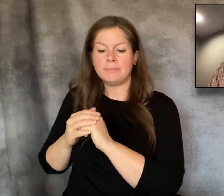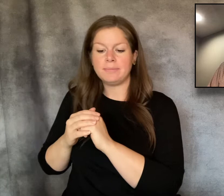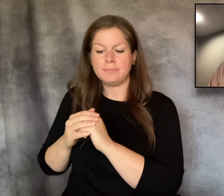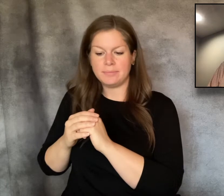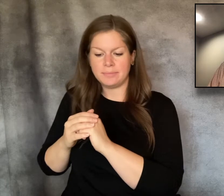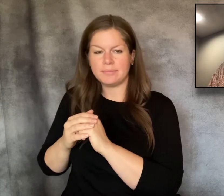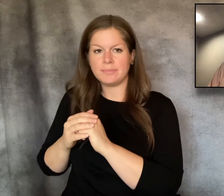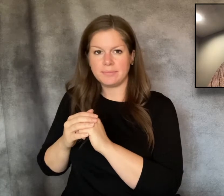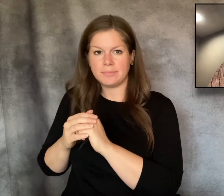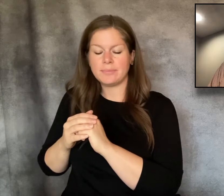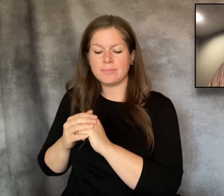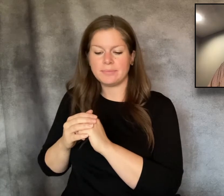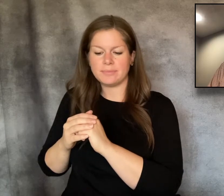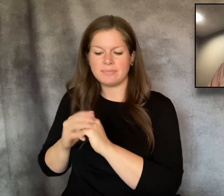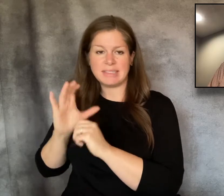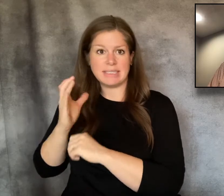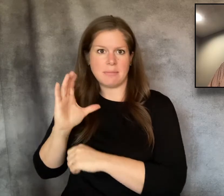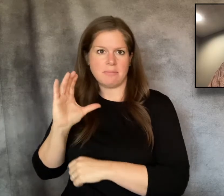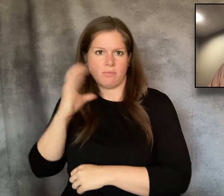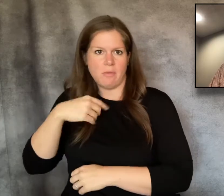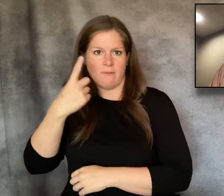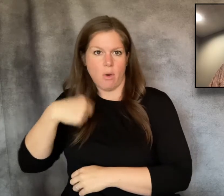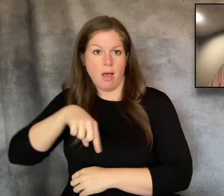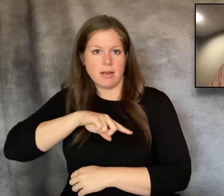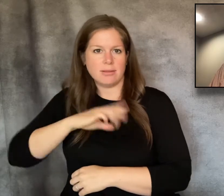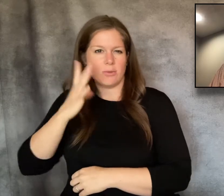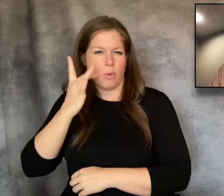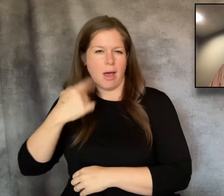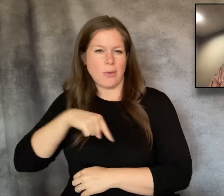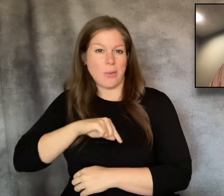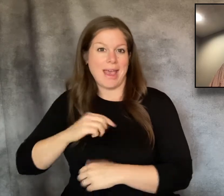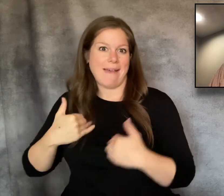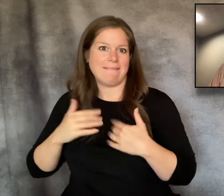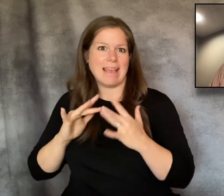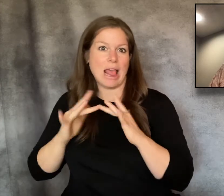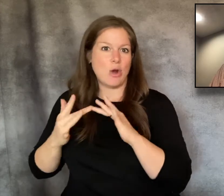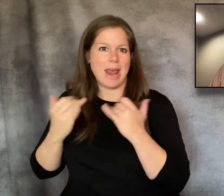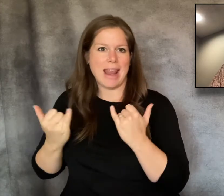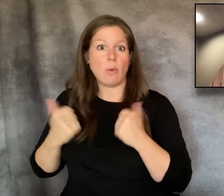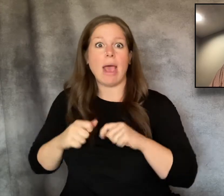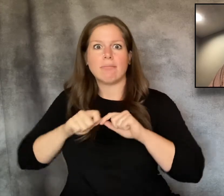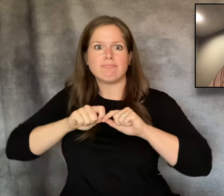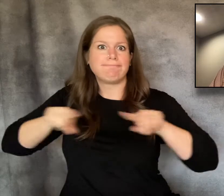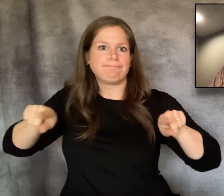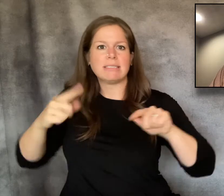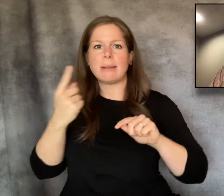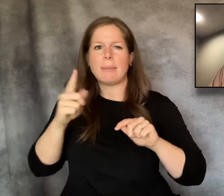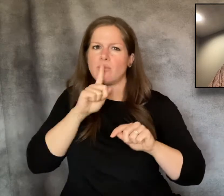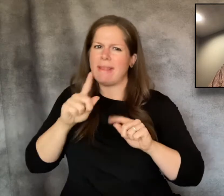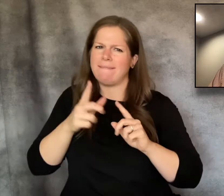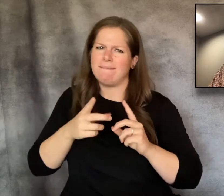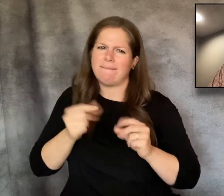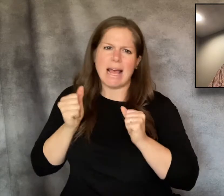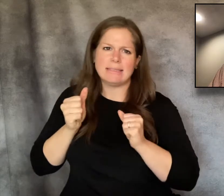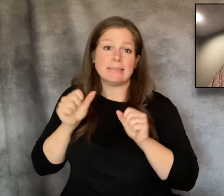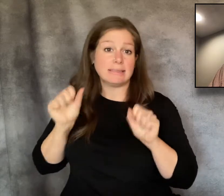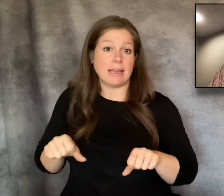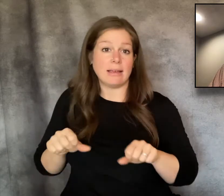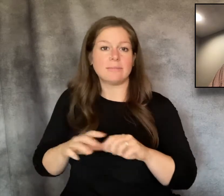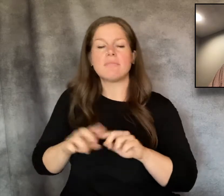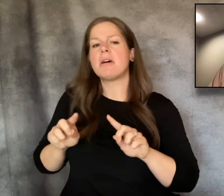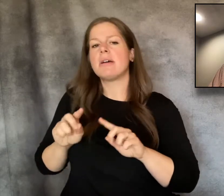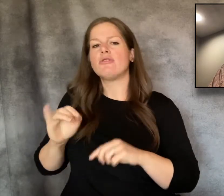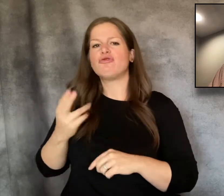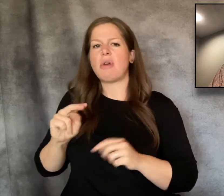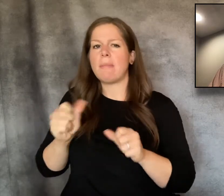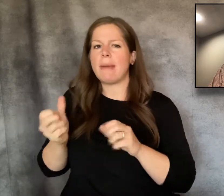source anything and make all kinds of quick judgments online. John was a courageous man and stood by what he knew to be clearly in